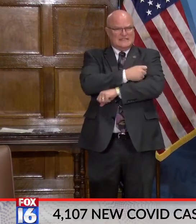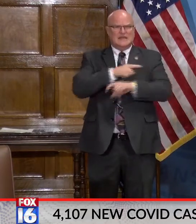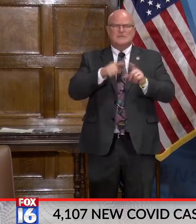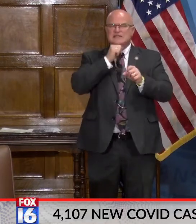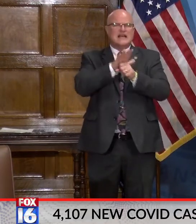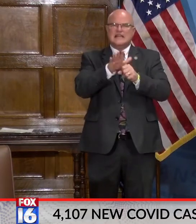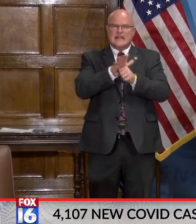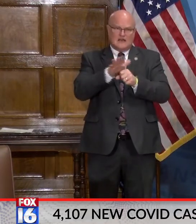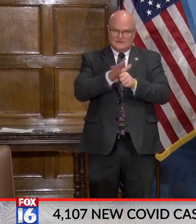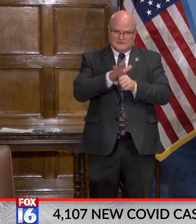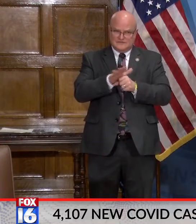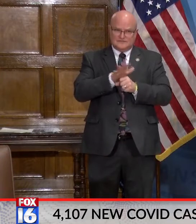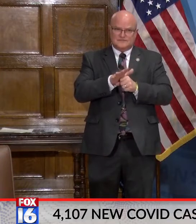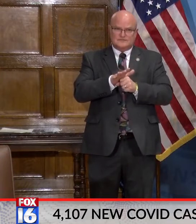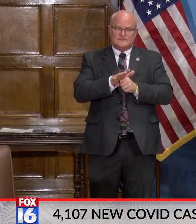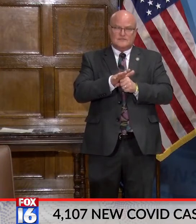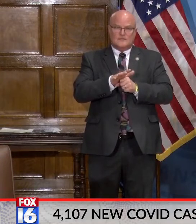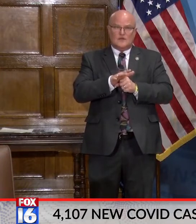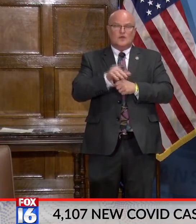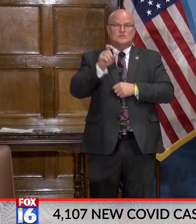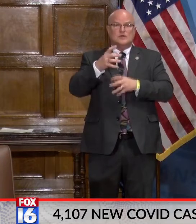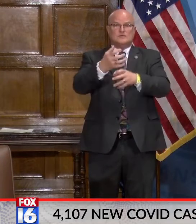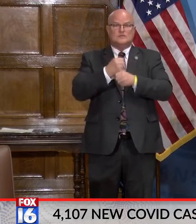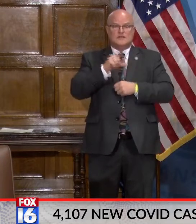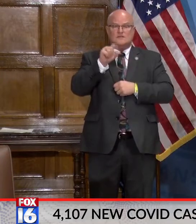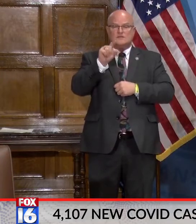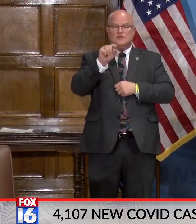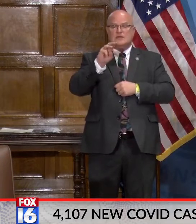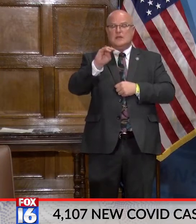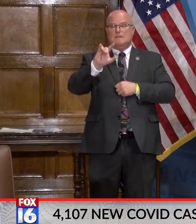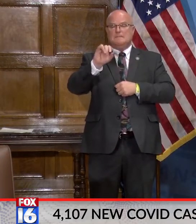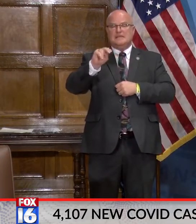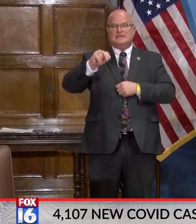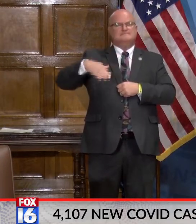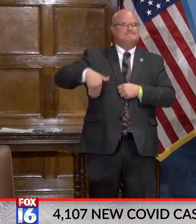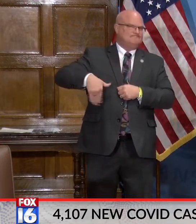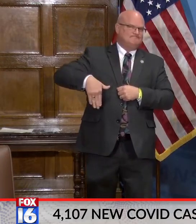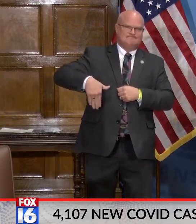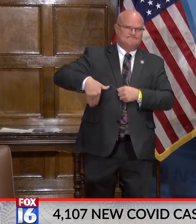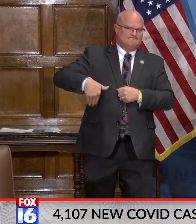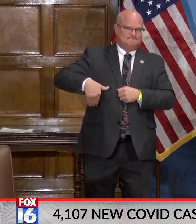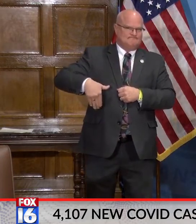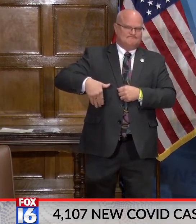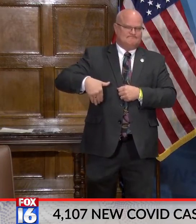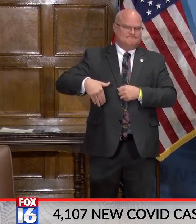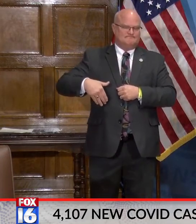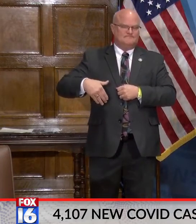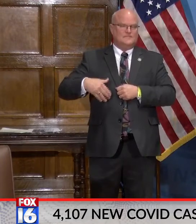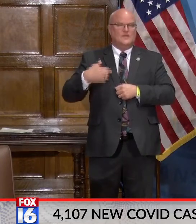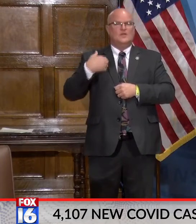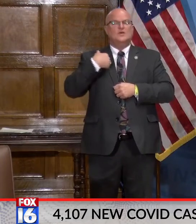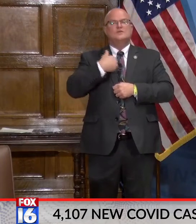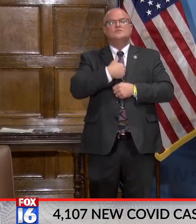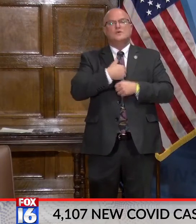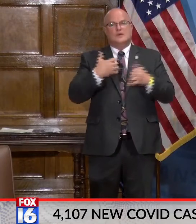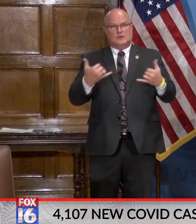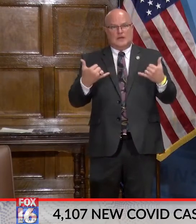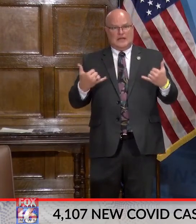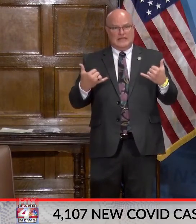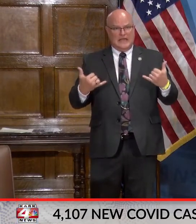enough vaccine. I mean, we were supposed to receive 20 million doses, and we have not received 20 million doses by the end of the year. So we are, at this